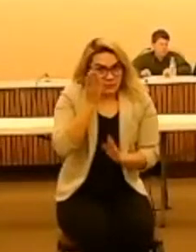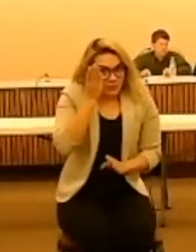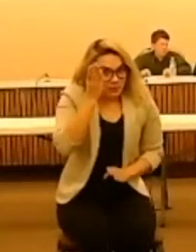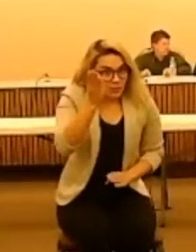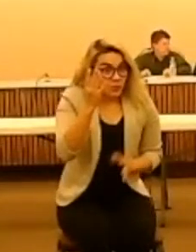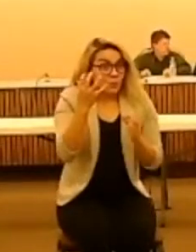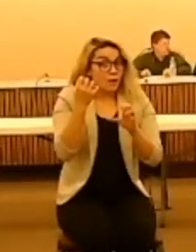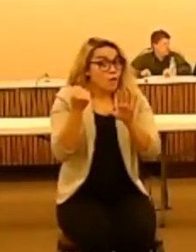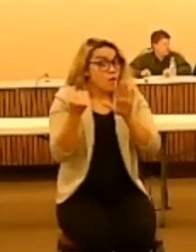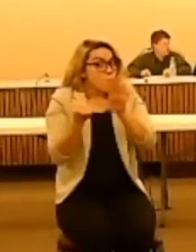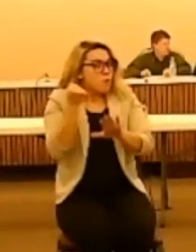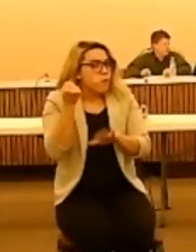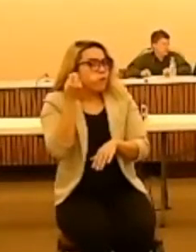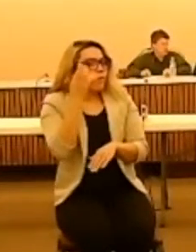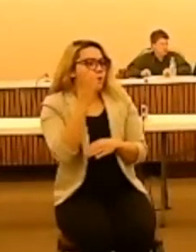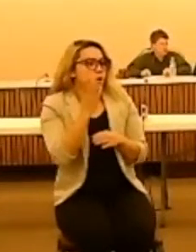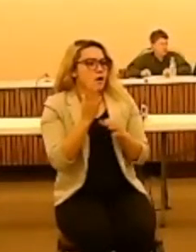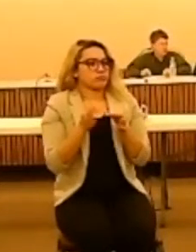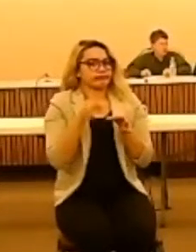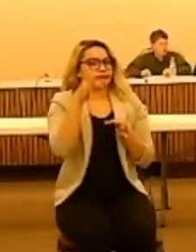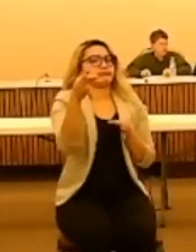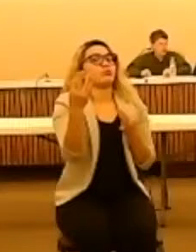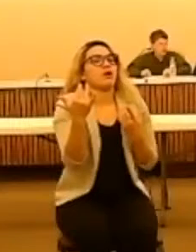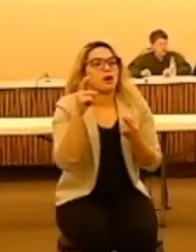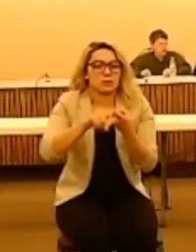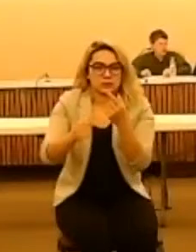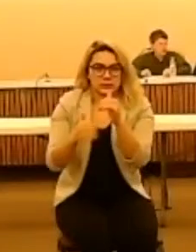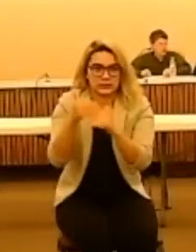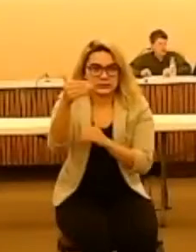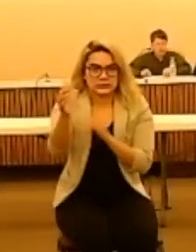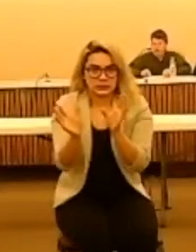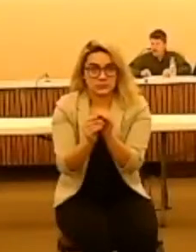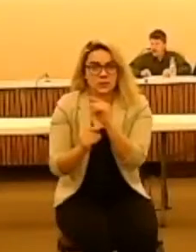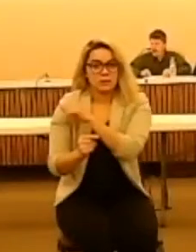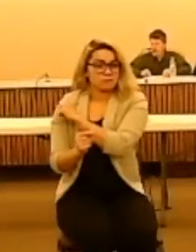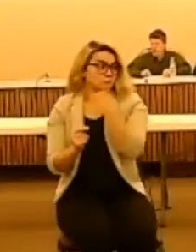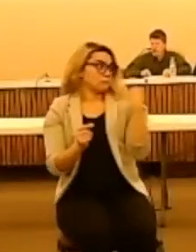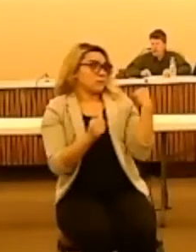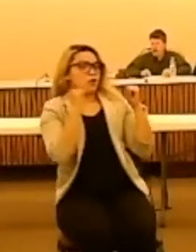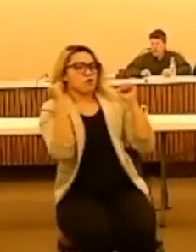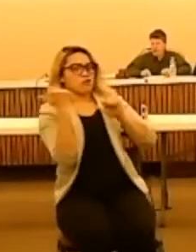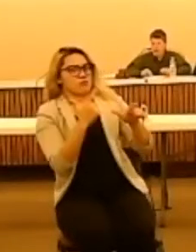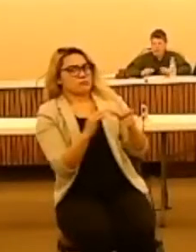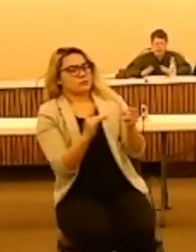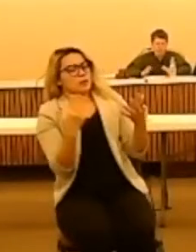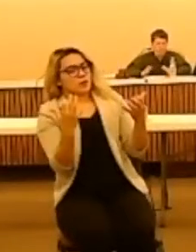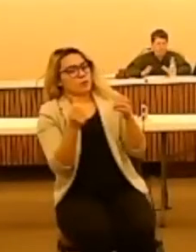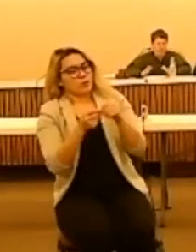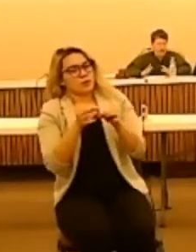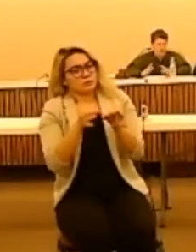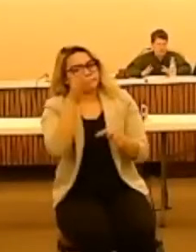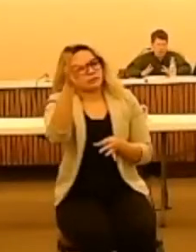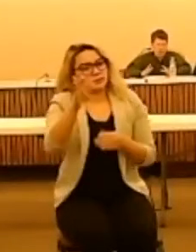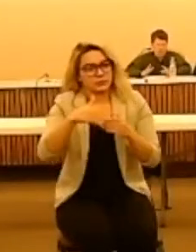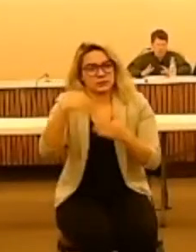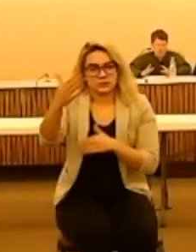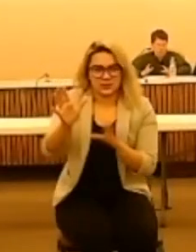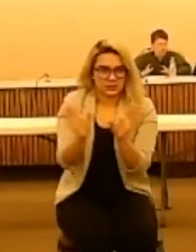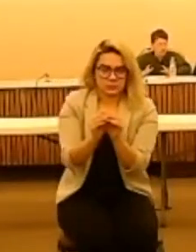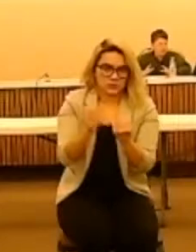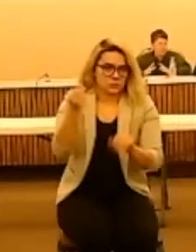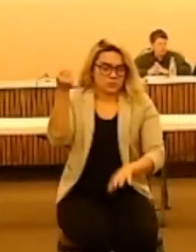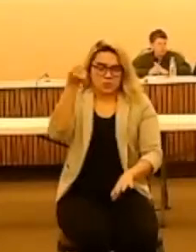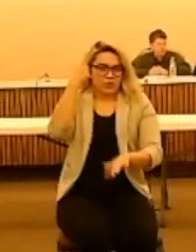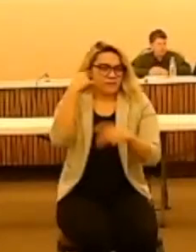I was gonna make a motion to table. Yeah, I would prefer to table. So if we have enough people then let's